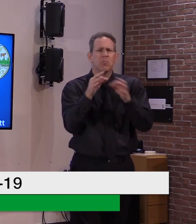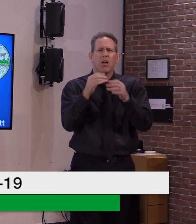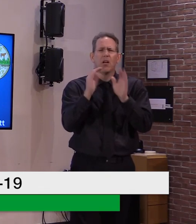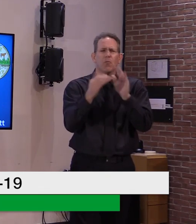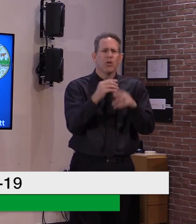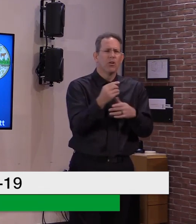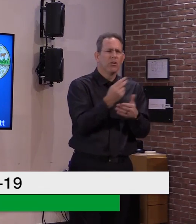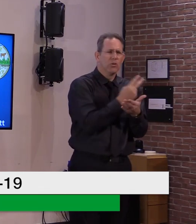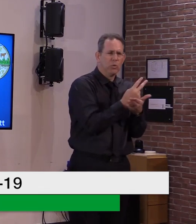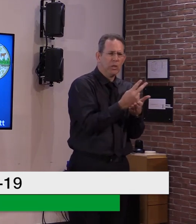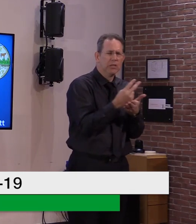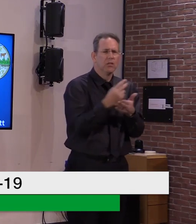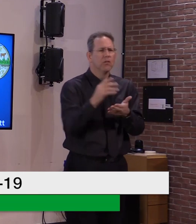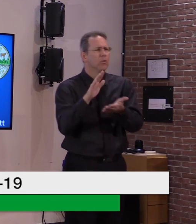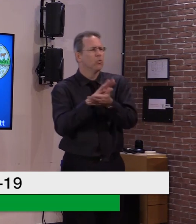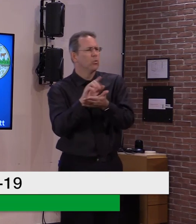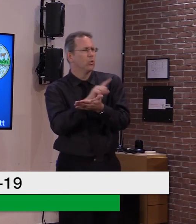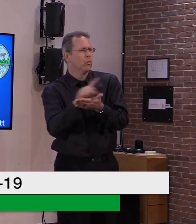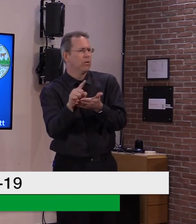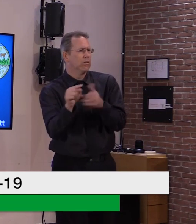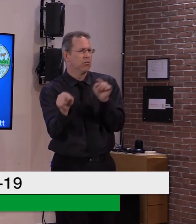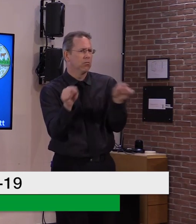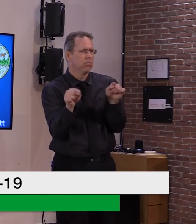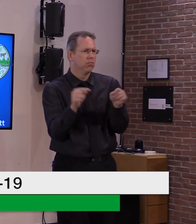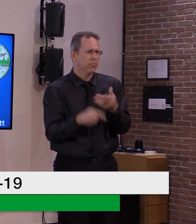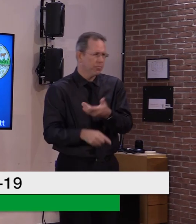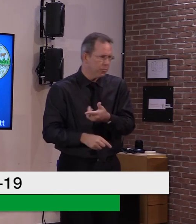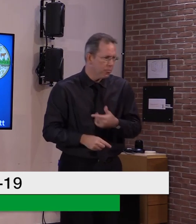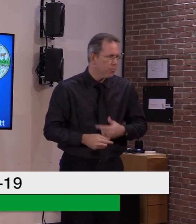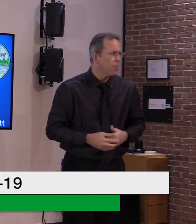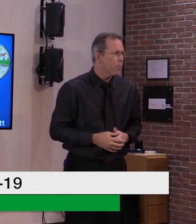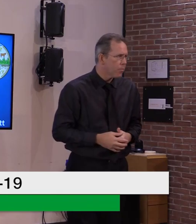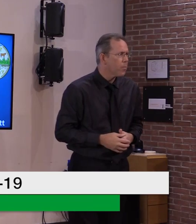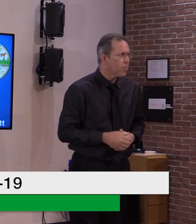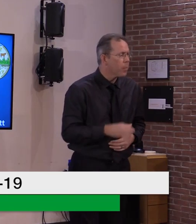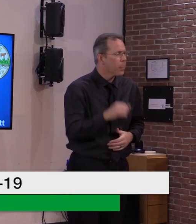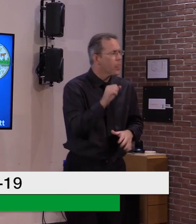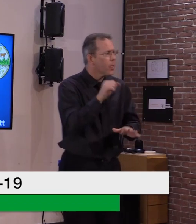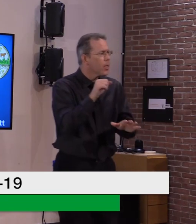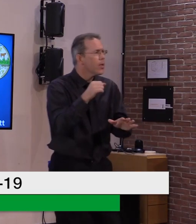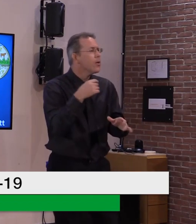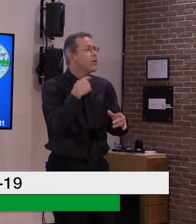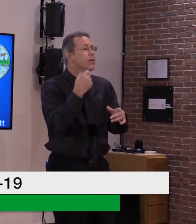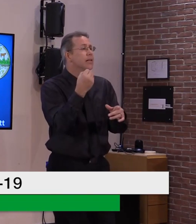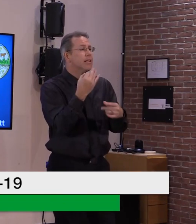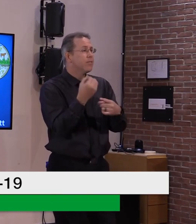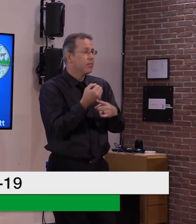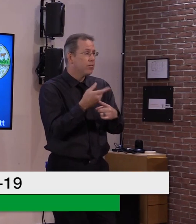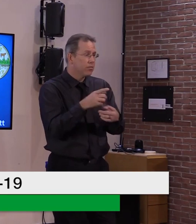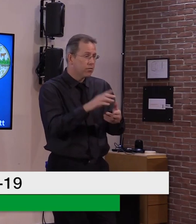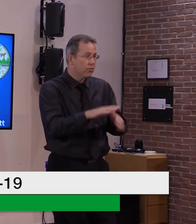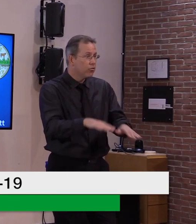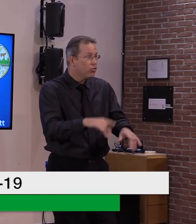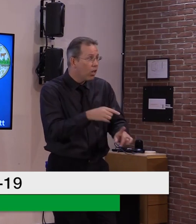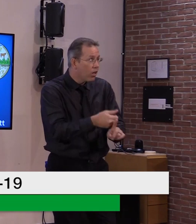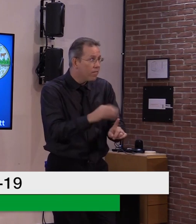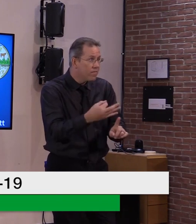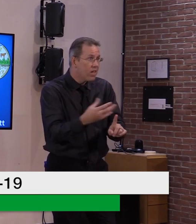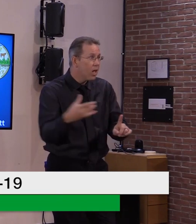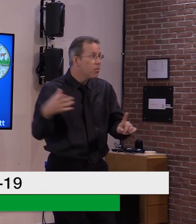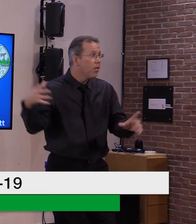forth but the quarantine requirement is there for the multi-household uh social guarantee okay